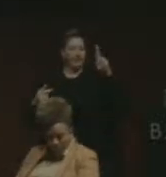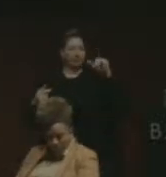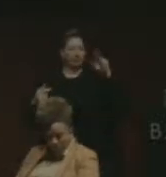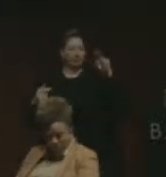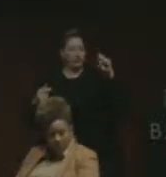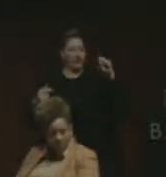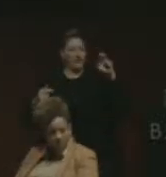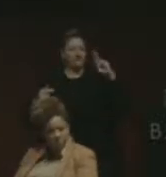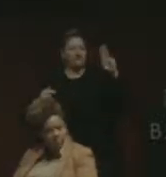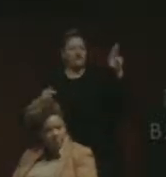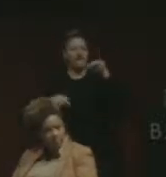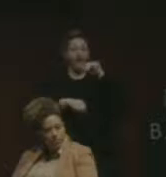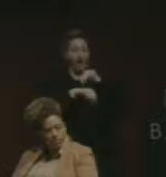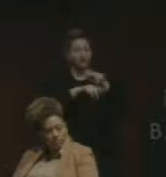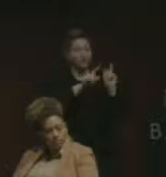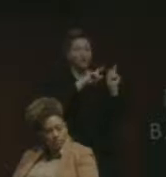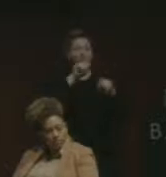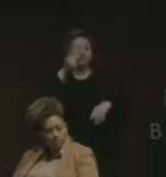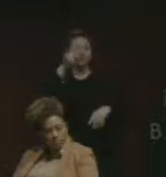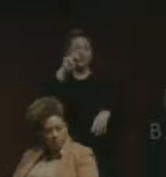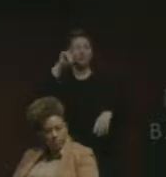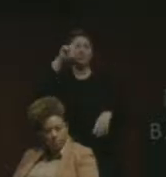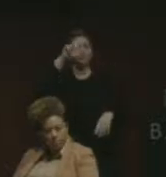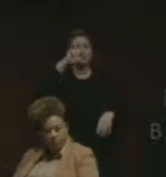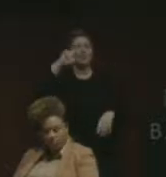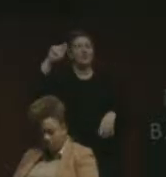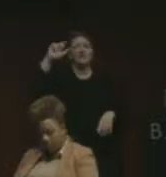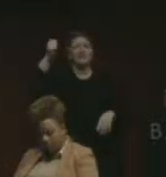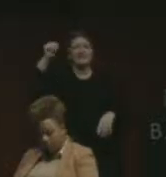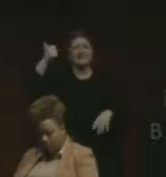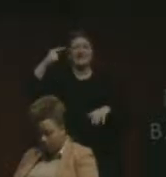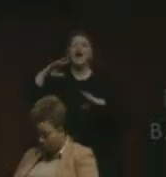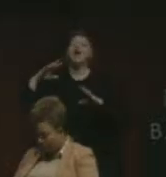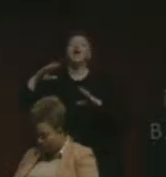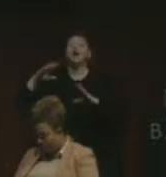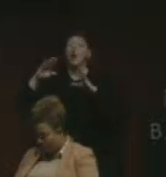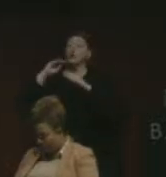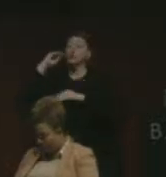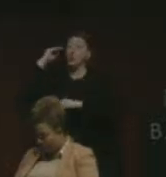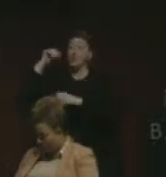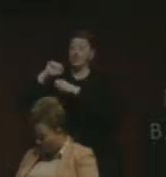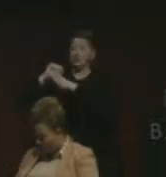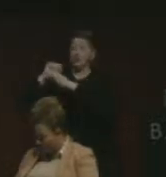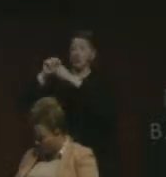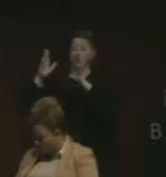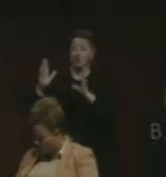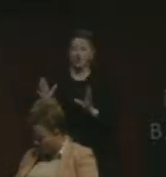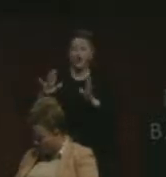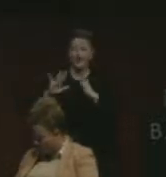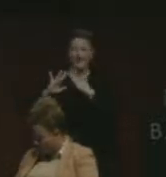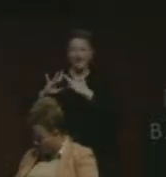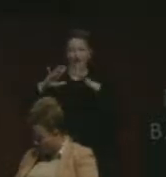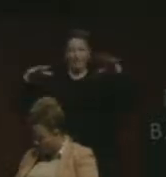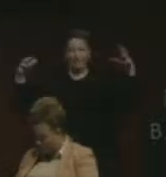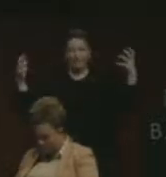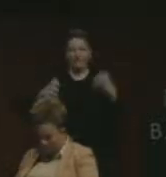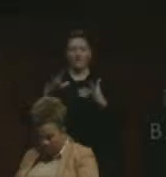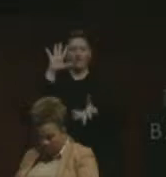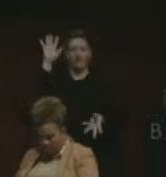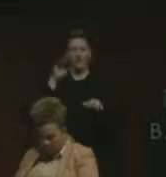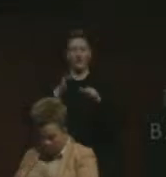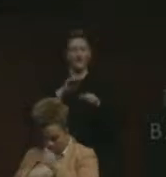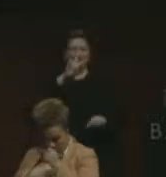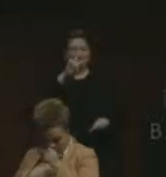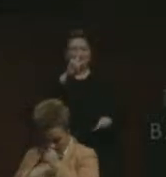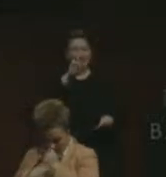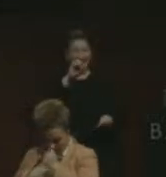in 2010 with the then International Domestic Workers Network. And about 60 women came